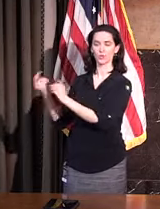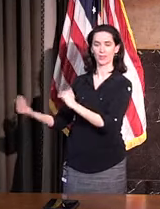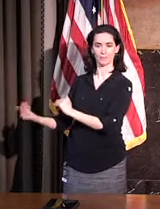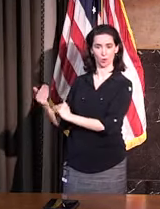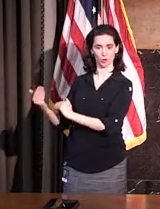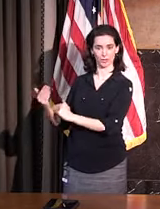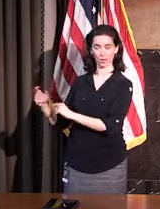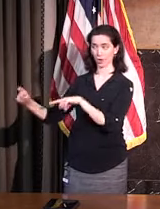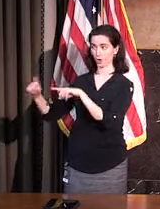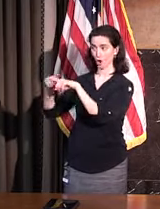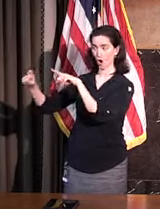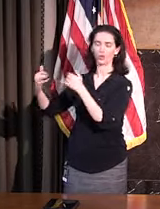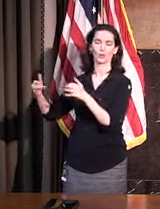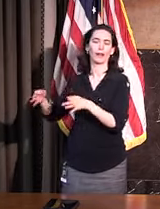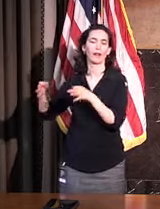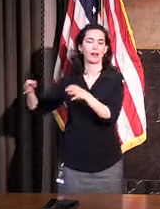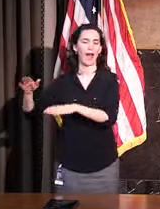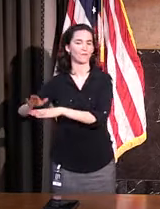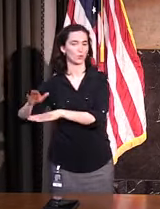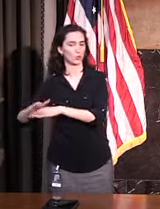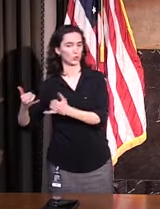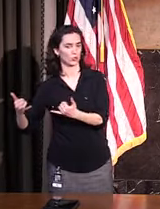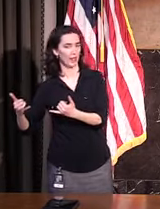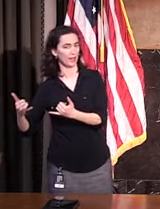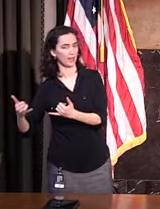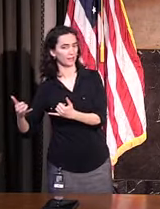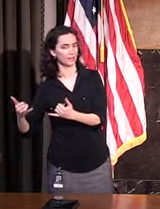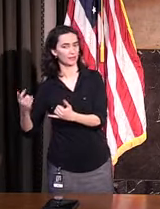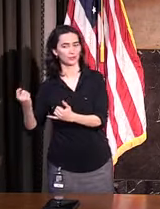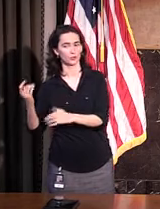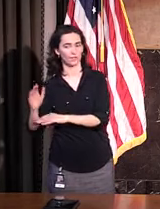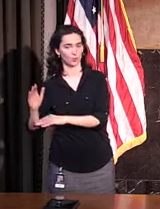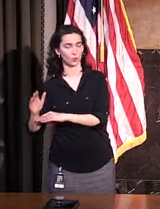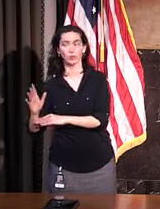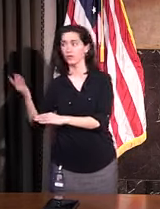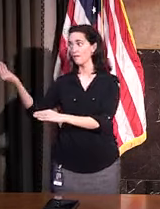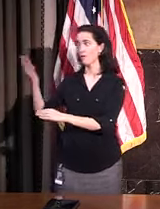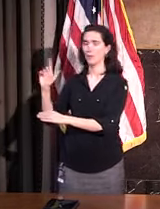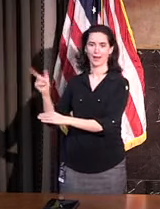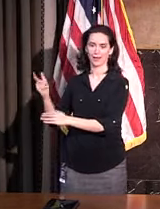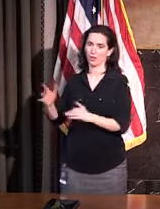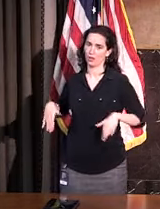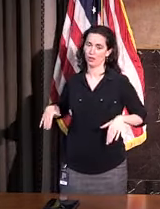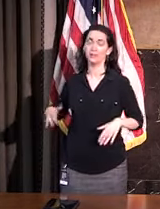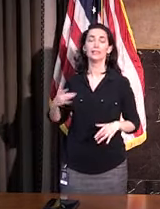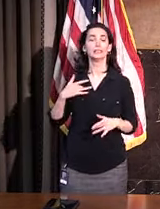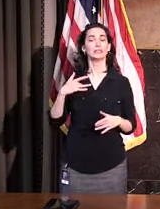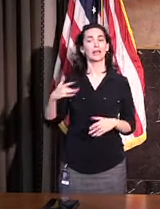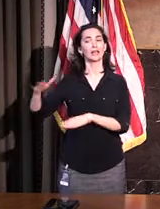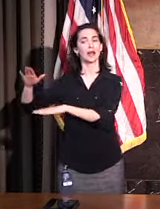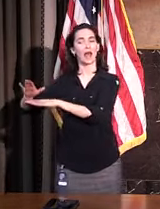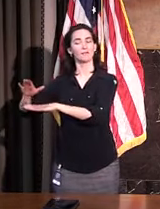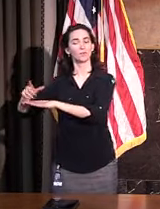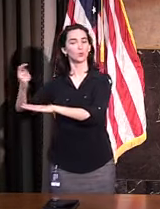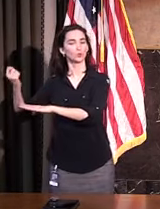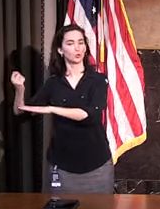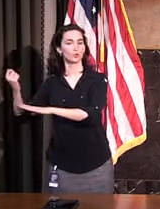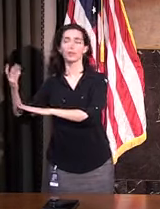back to Tuesday afternoon today, so it hasn't happened yet, and typically we'll get notified later in the afternoon on